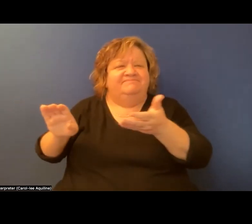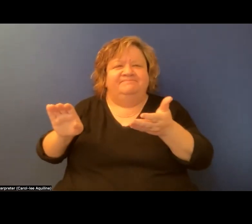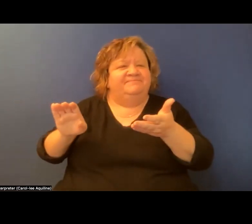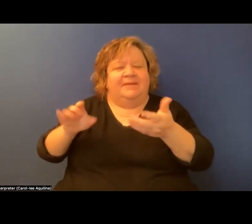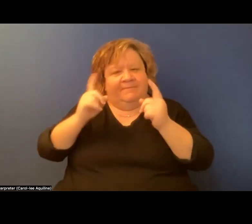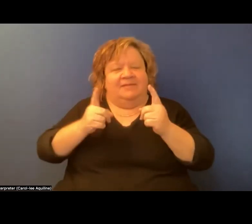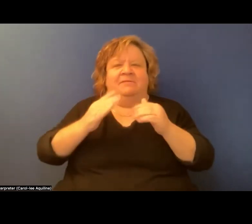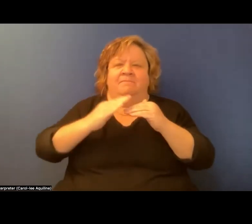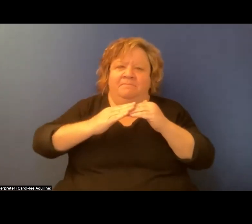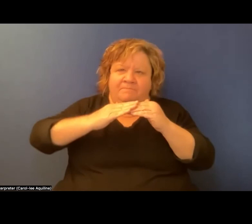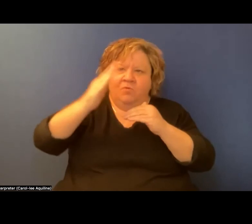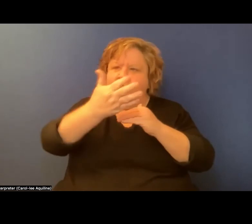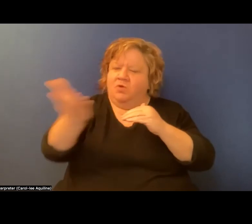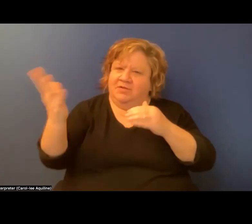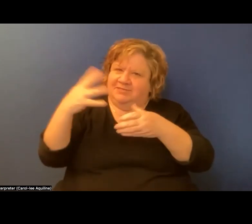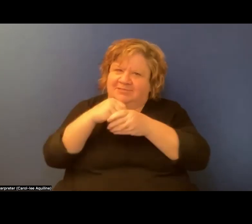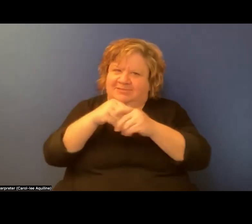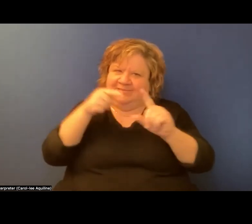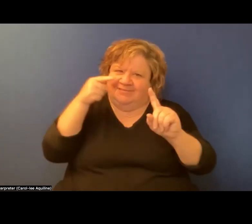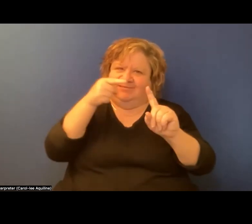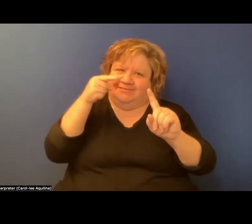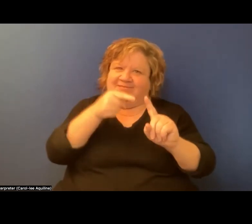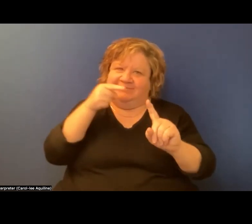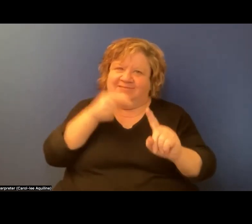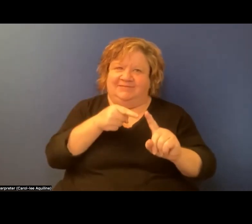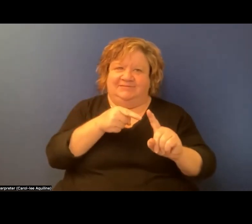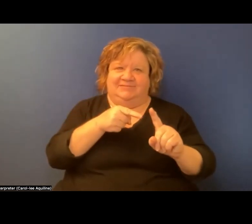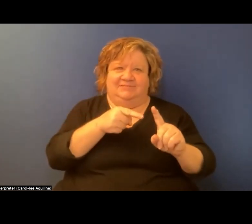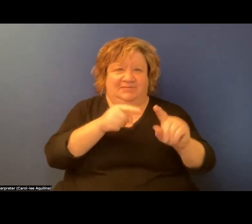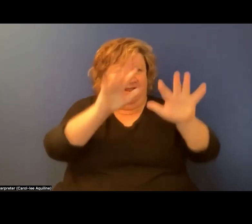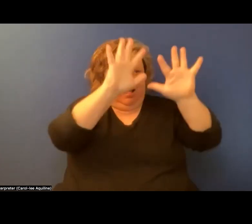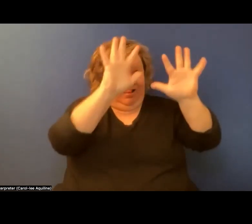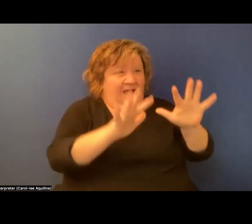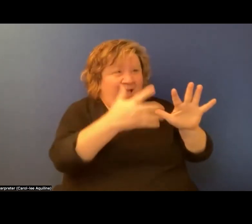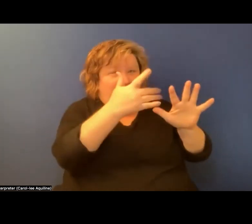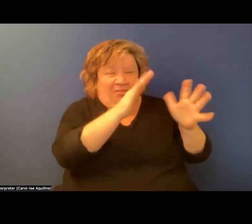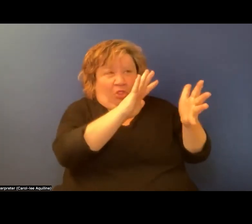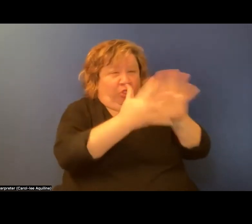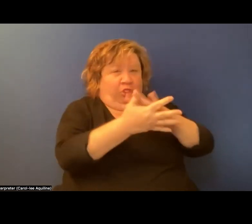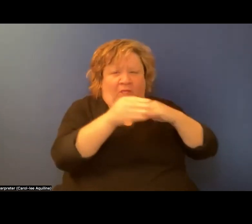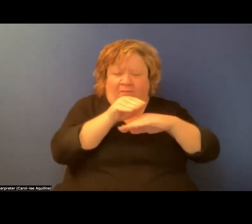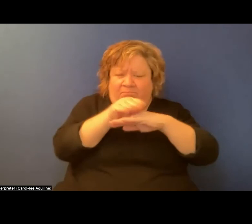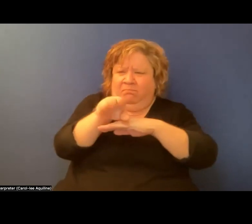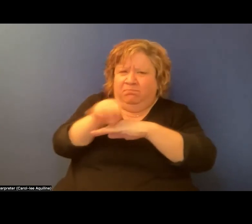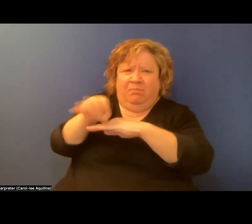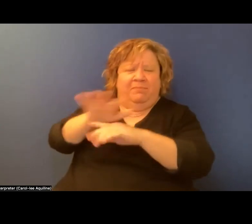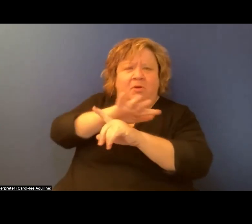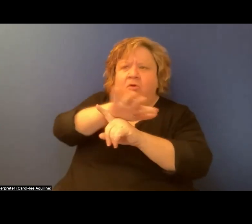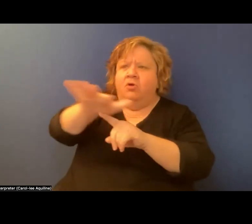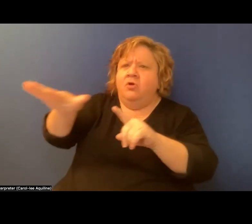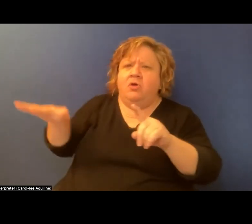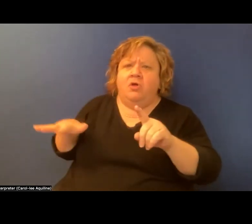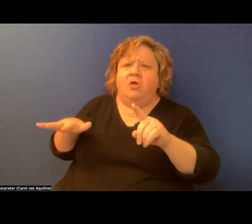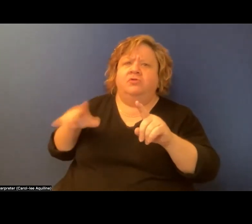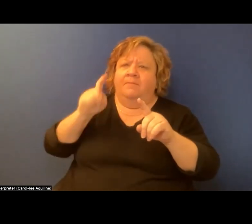that the impact of climate change on all diverse group of women with disabilities is being documented, being highlighted, the data